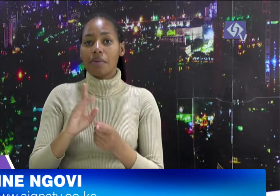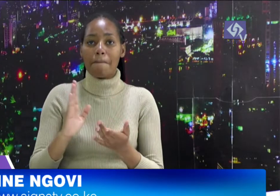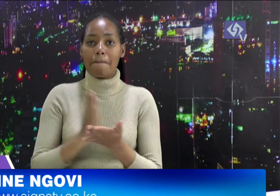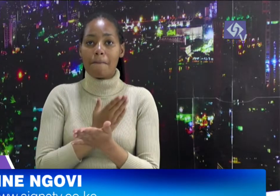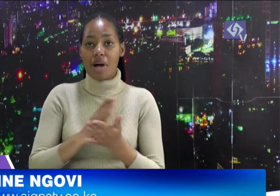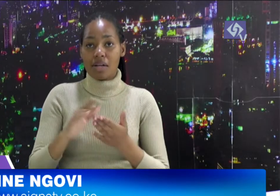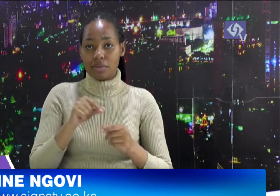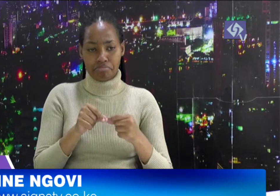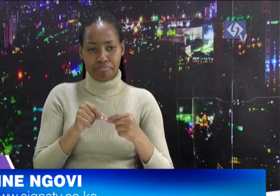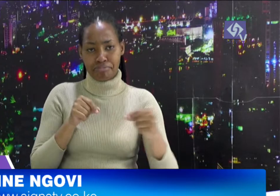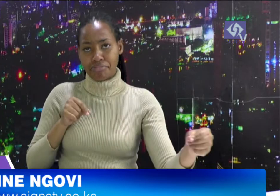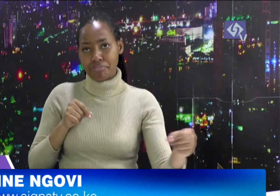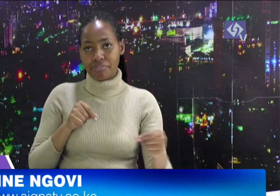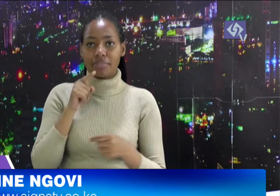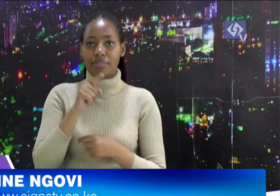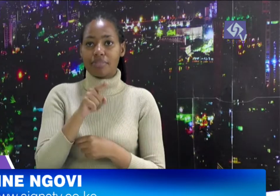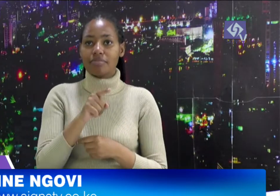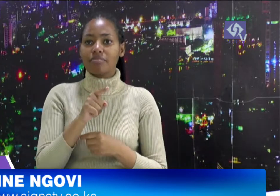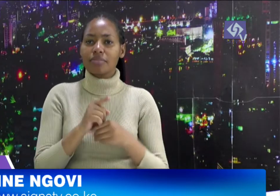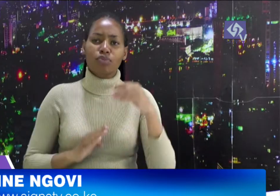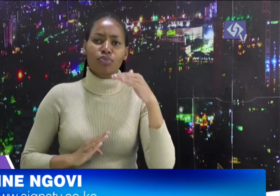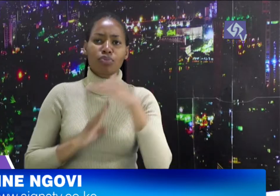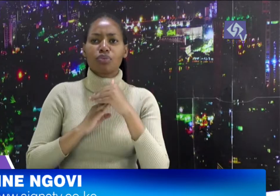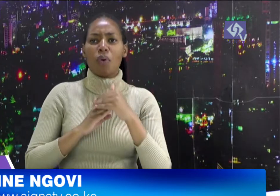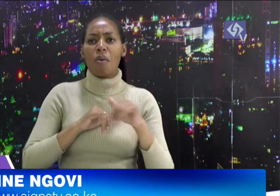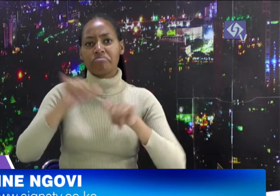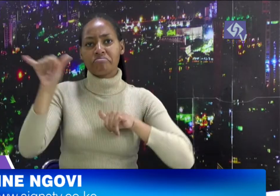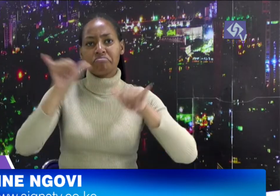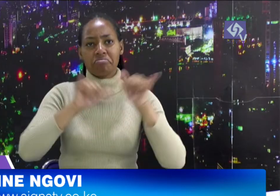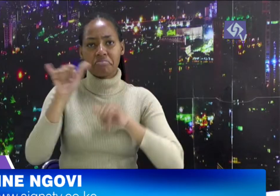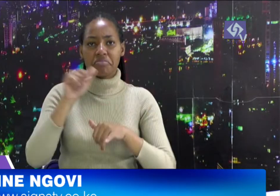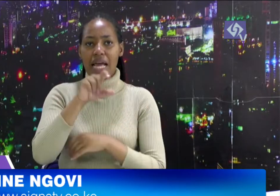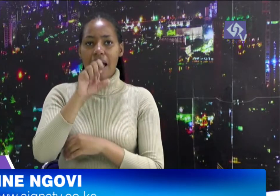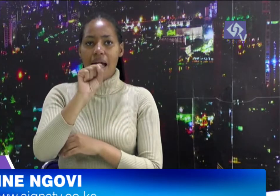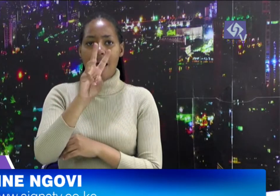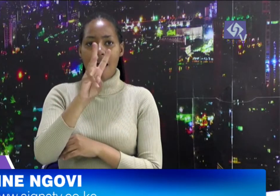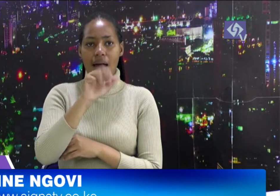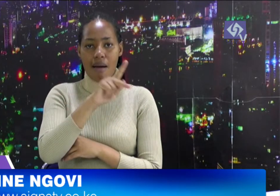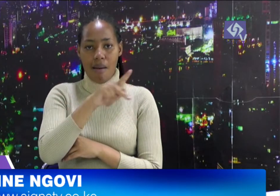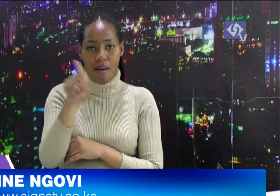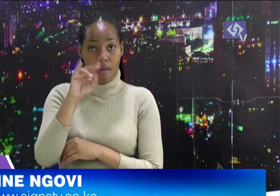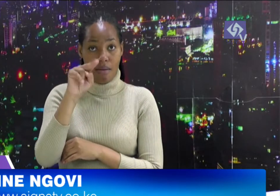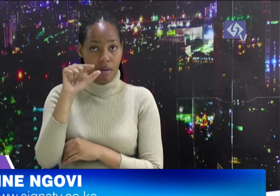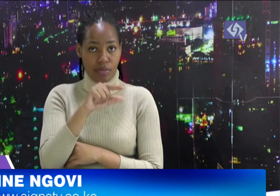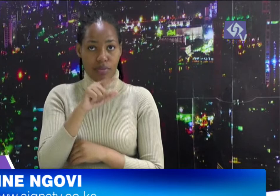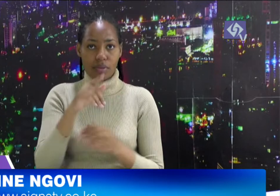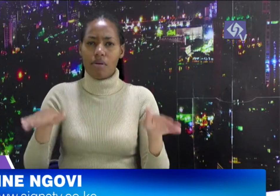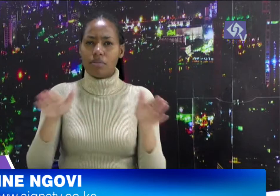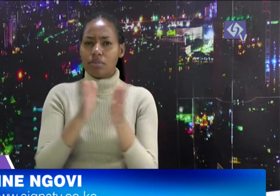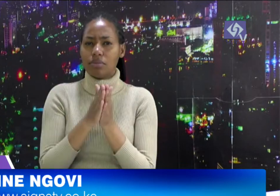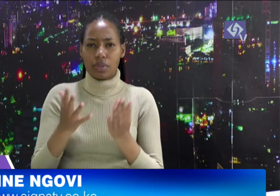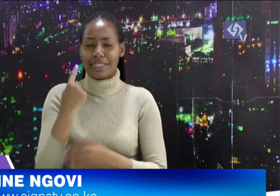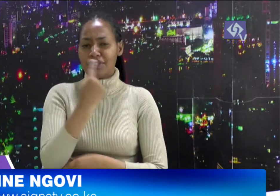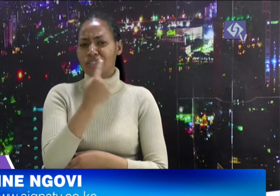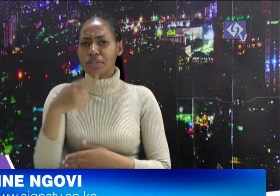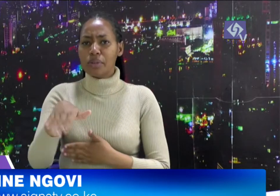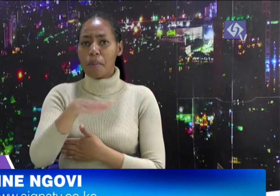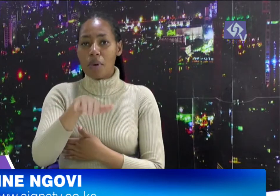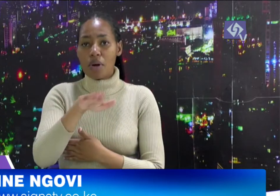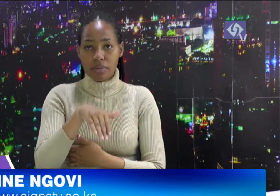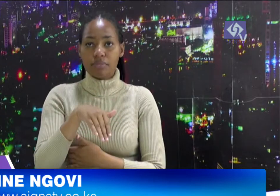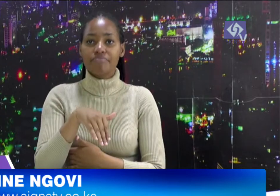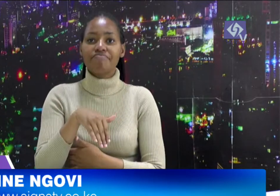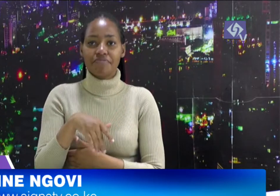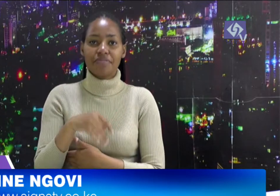as part of measures to combat forgery, swapping, and duplication. Each plate has a unique identification